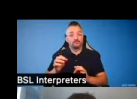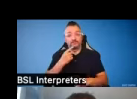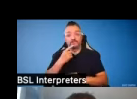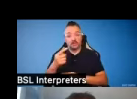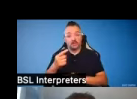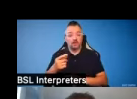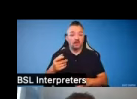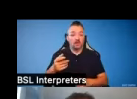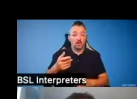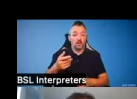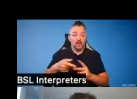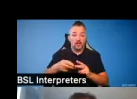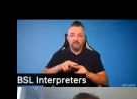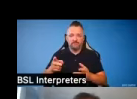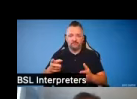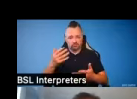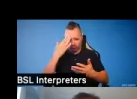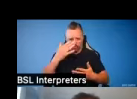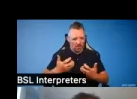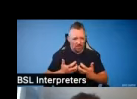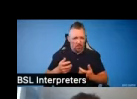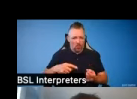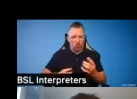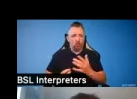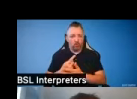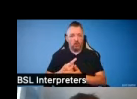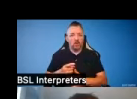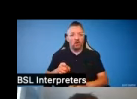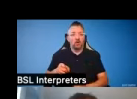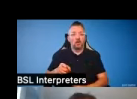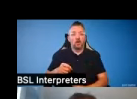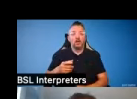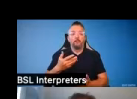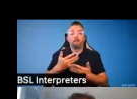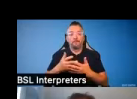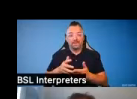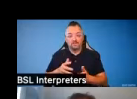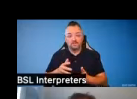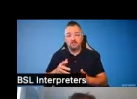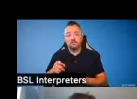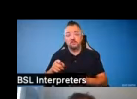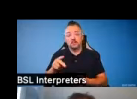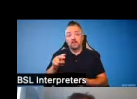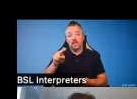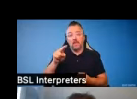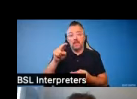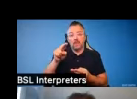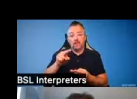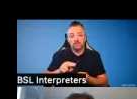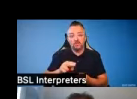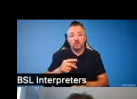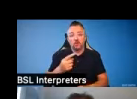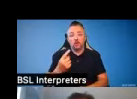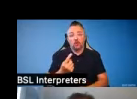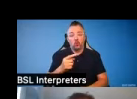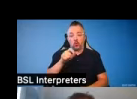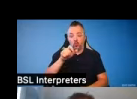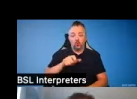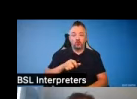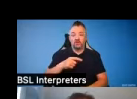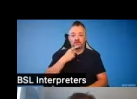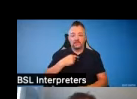cases where there isn't an explanation, we're seeing much fewer cases in men who don't report